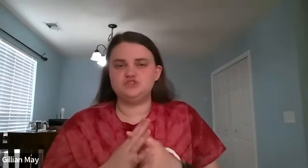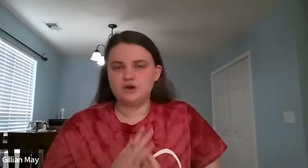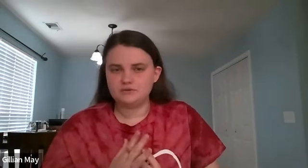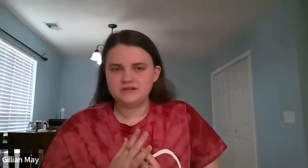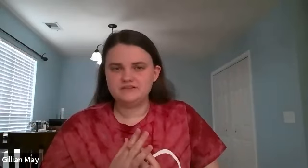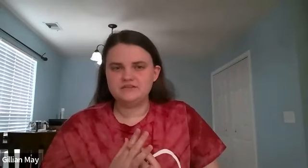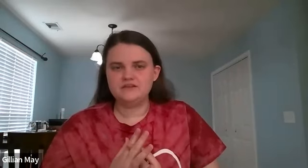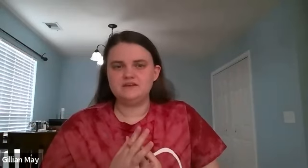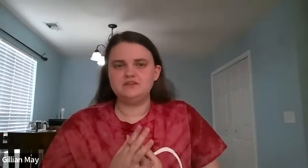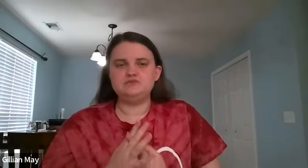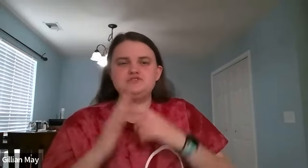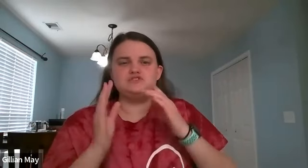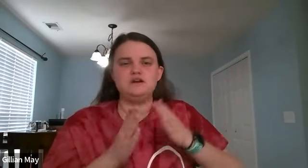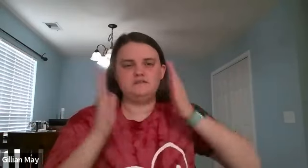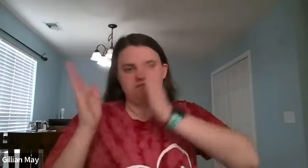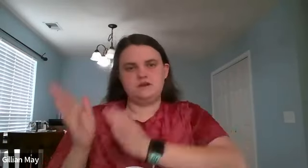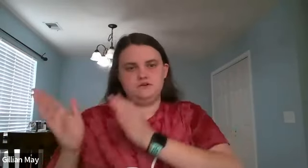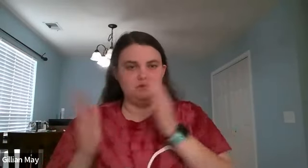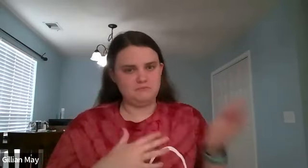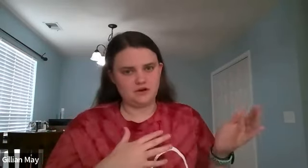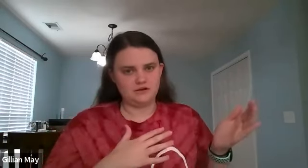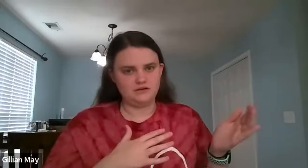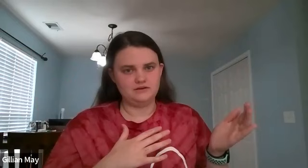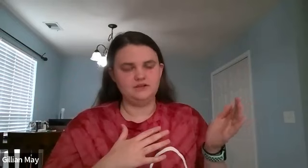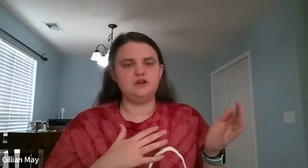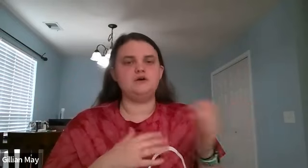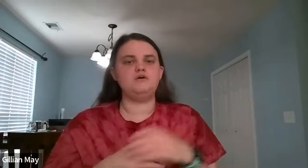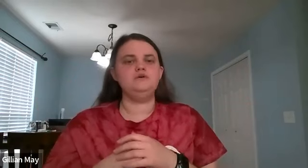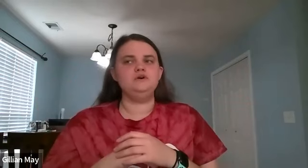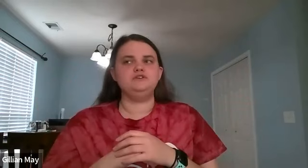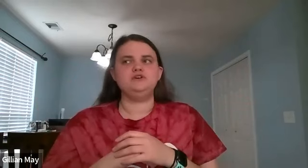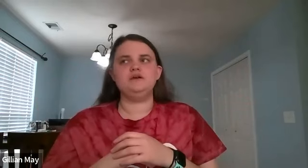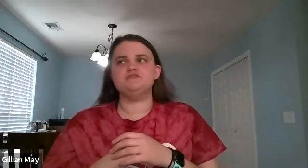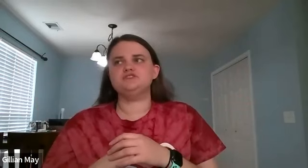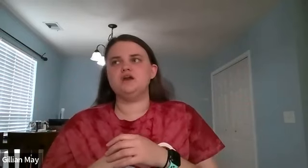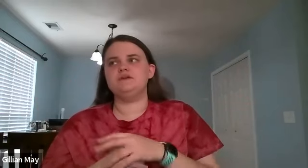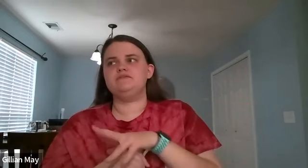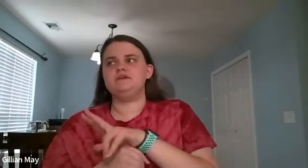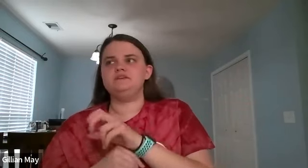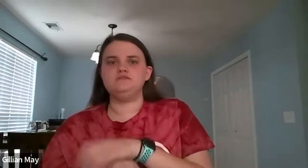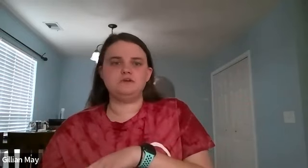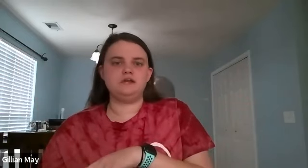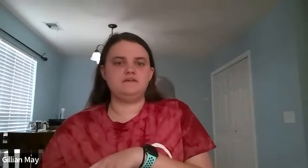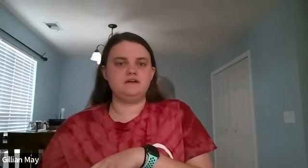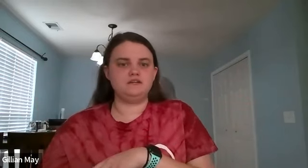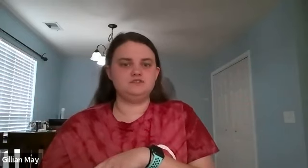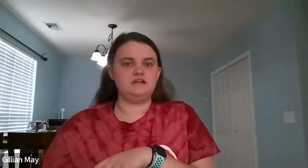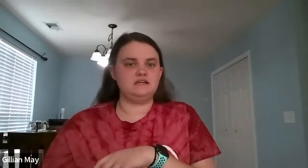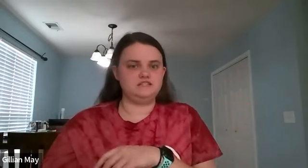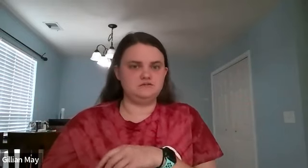start with, you start at the front of your number. You know, you don't ever start with 53,592. You